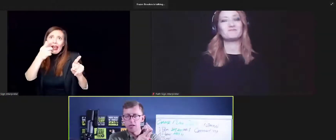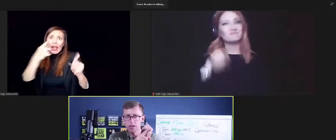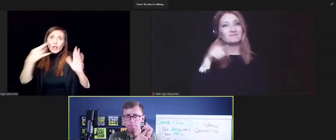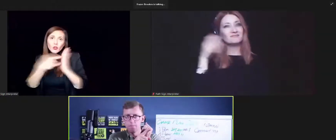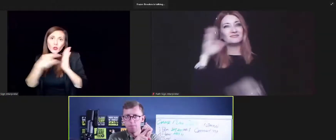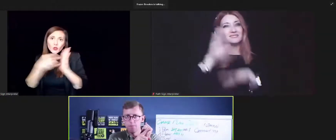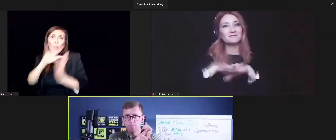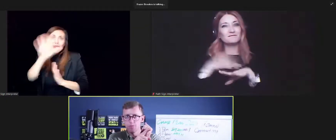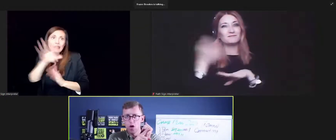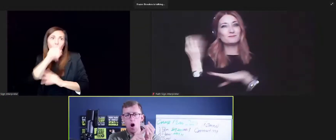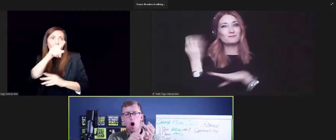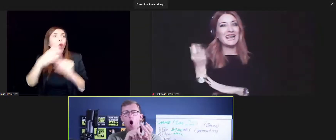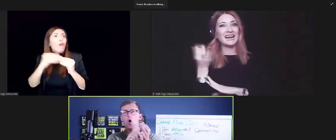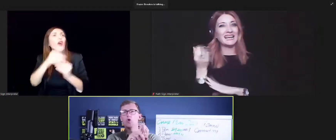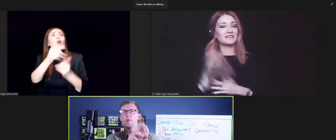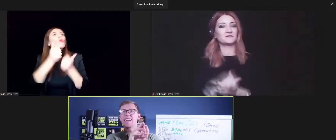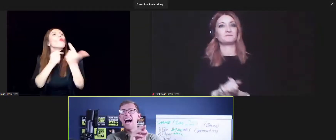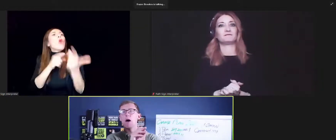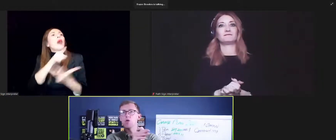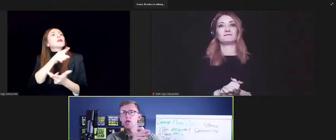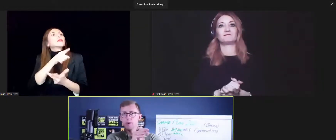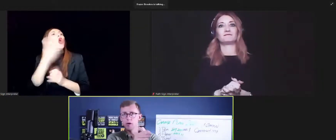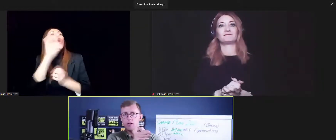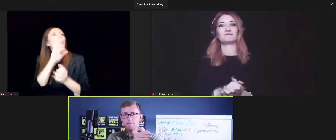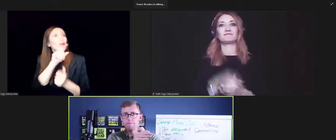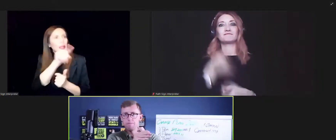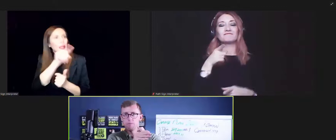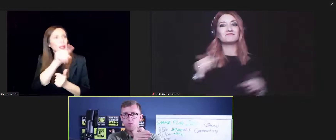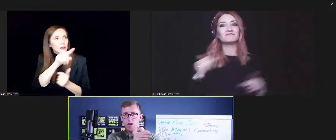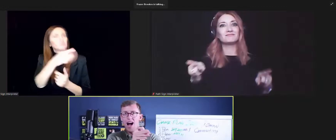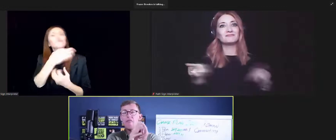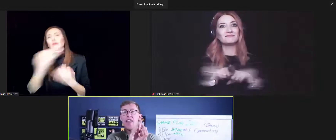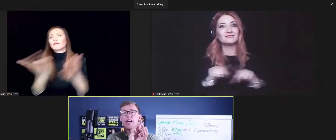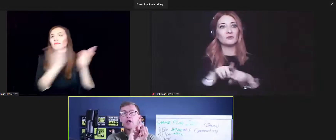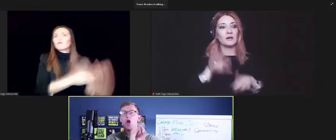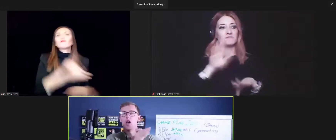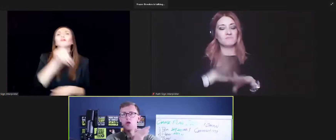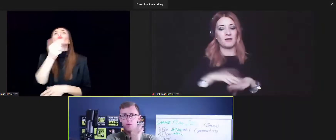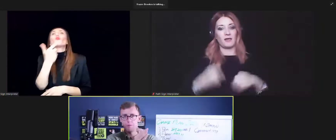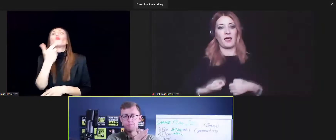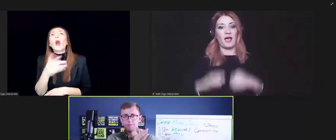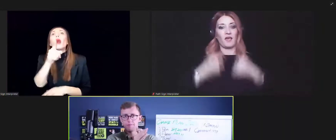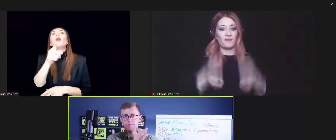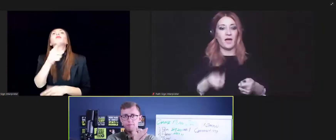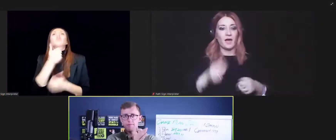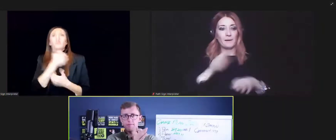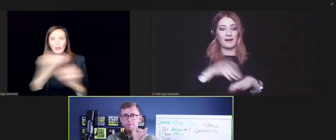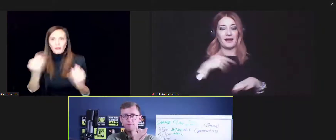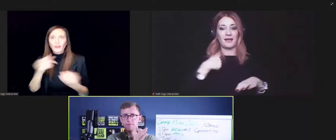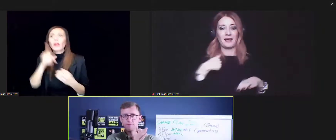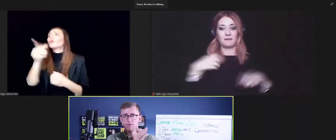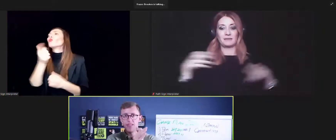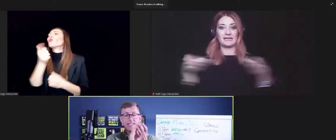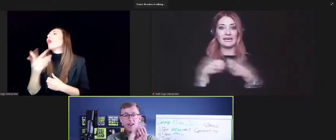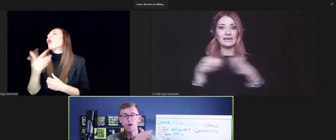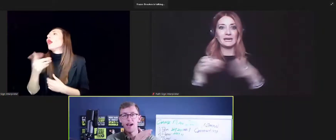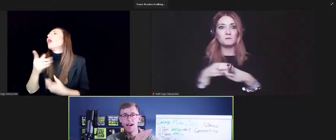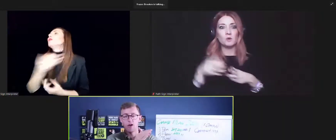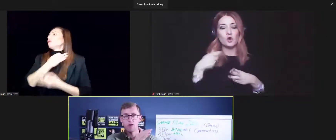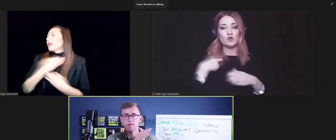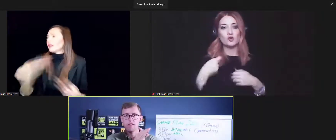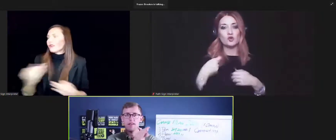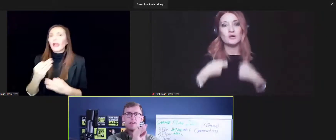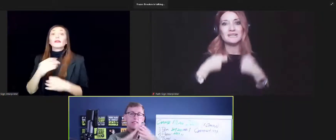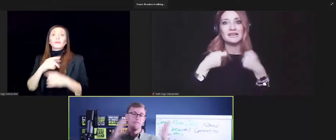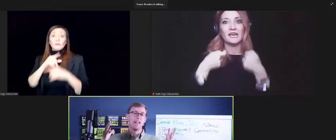assignment, hold them accountable, and then acknowledge them. That's how you create